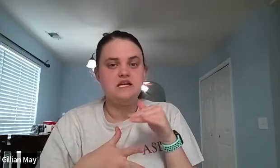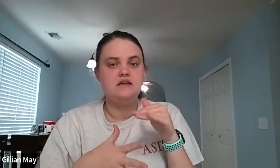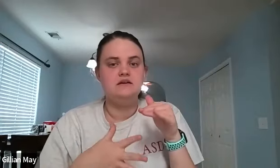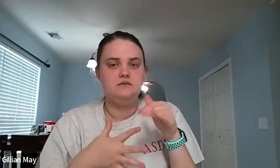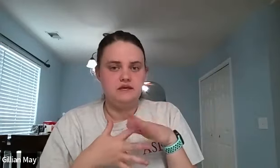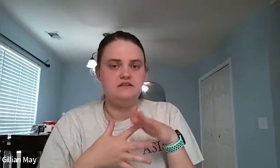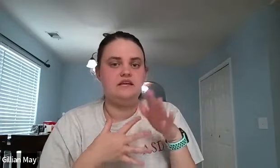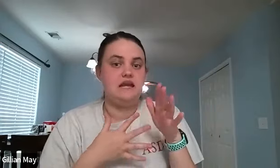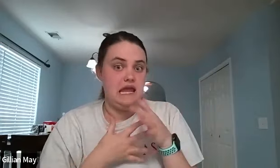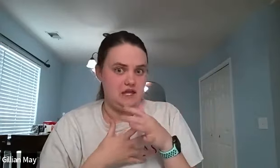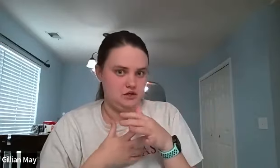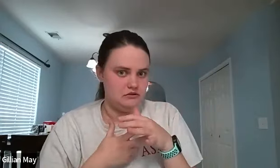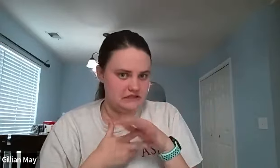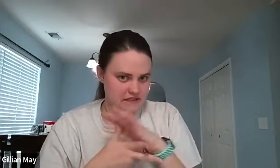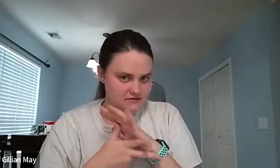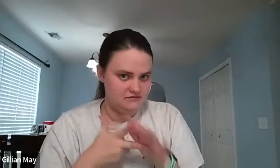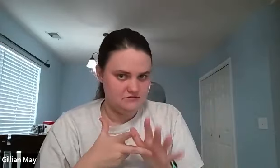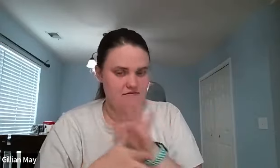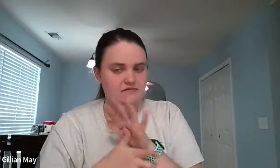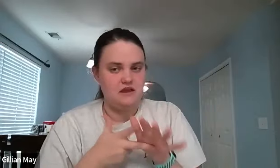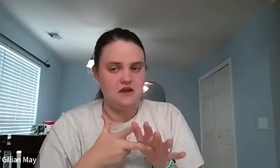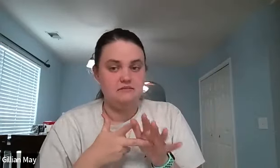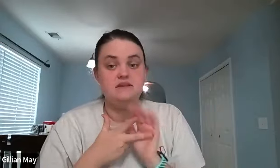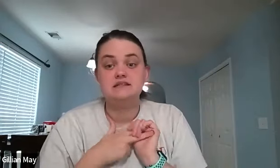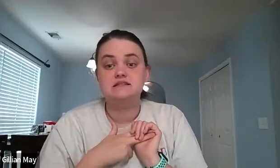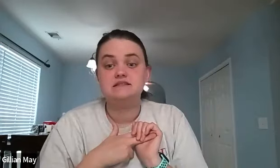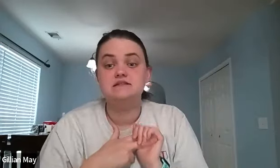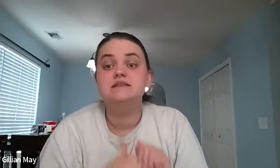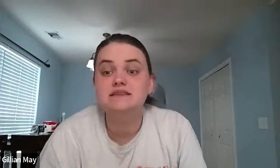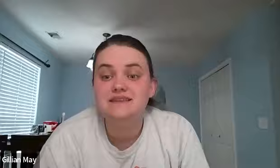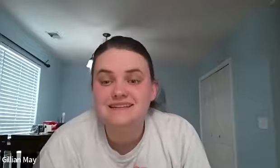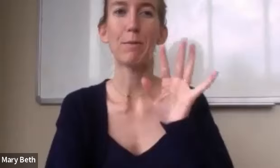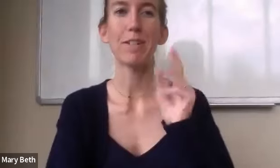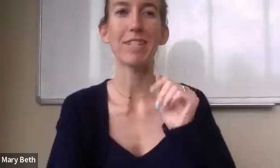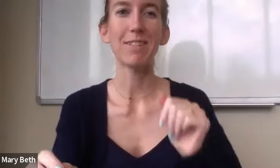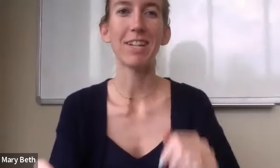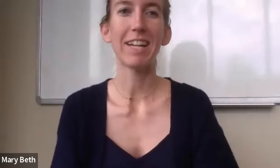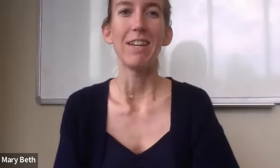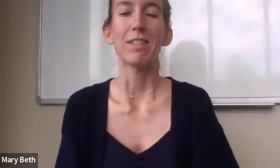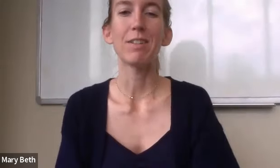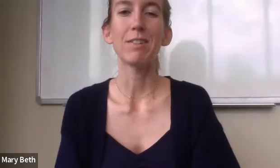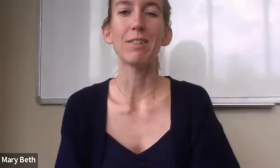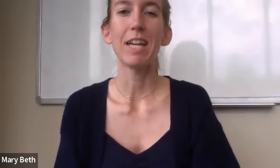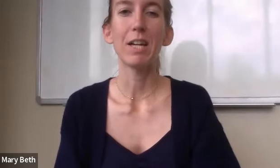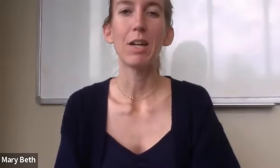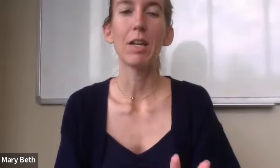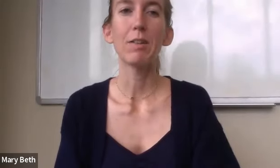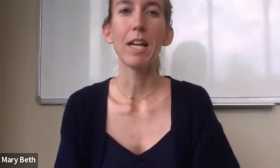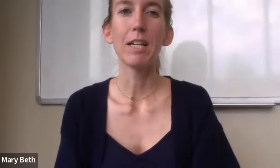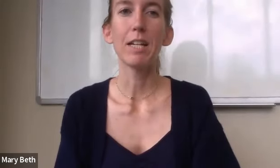monthly, weekly, and annually. Yes. I have one more question, sorry. Oh, no, So like, would it actually be